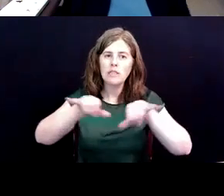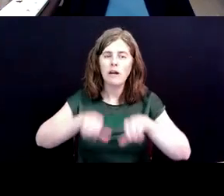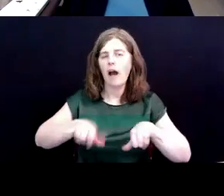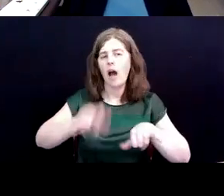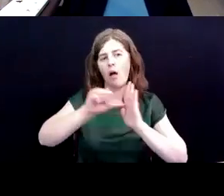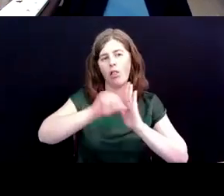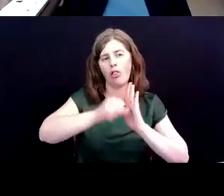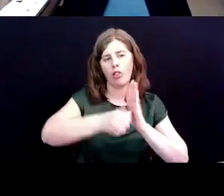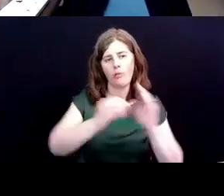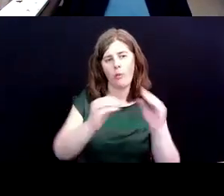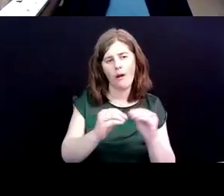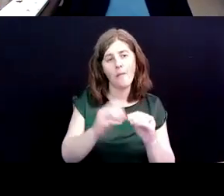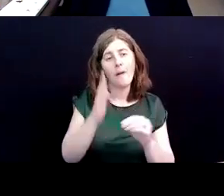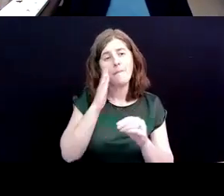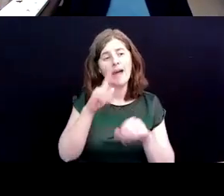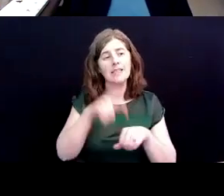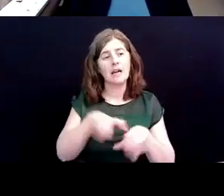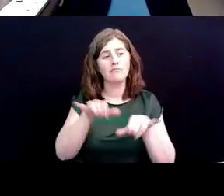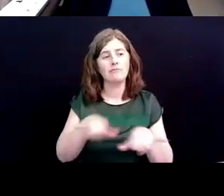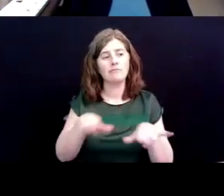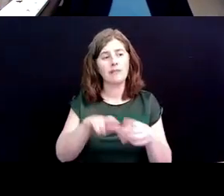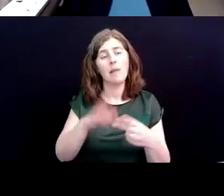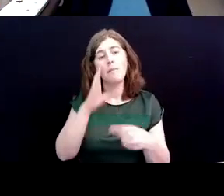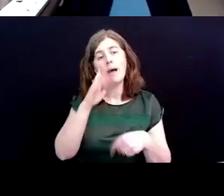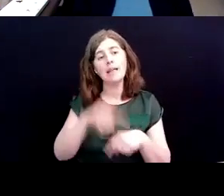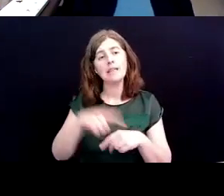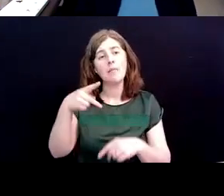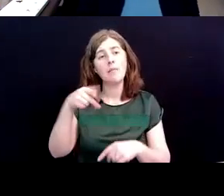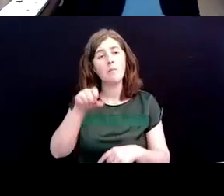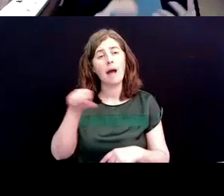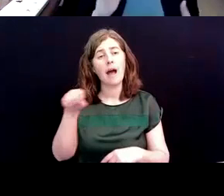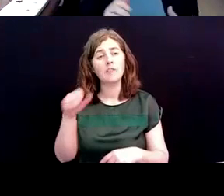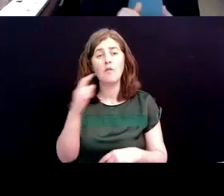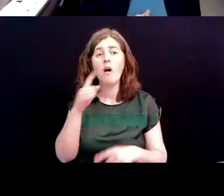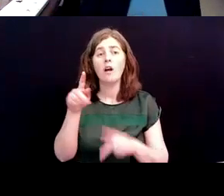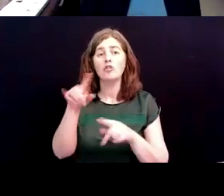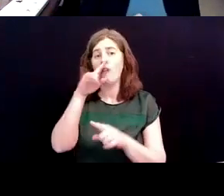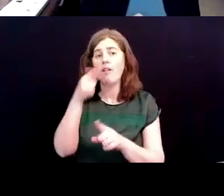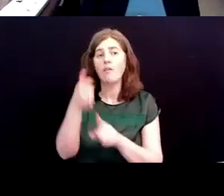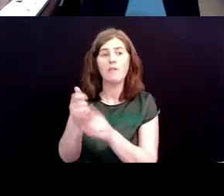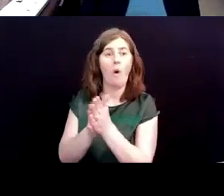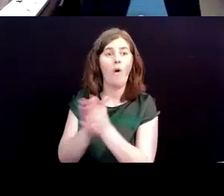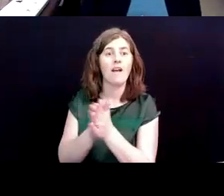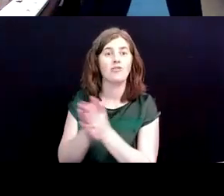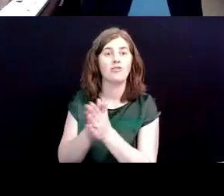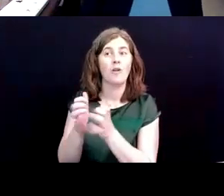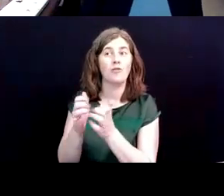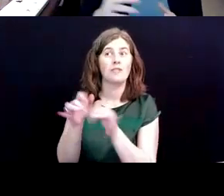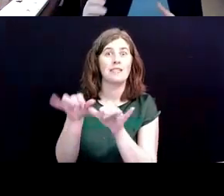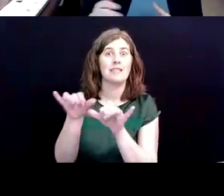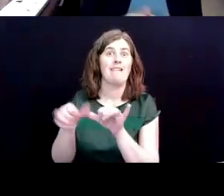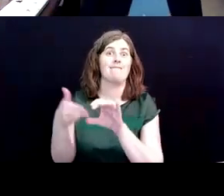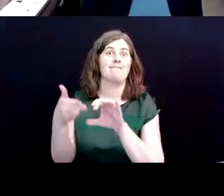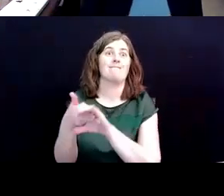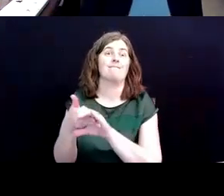drum. But bedtime passes can be helpful, particularly for a verbal child who has a lot of motivation to stay in bed and earn a